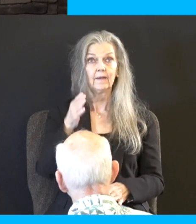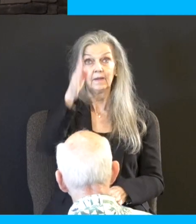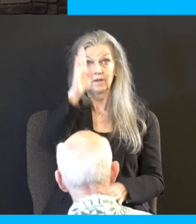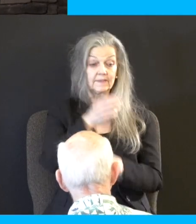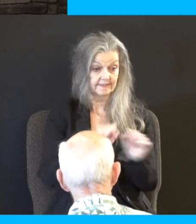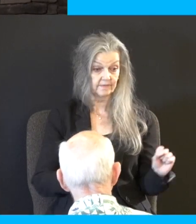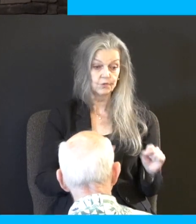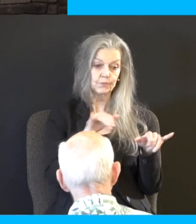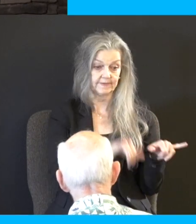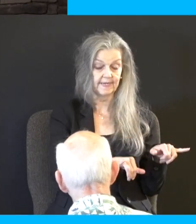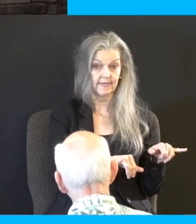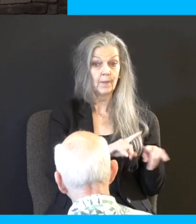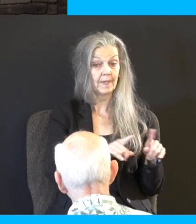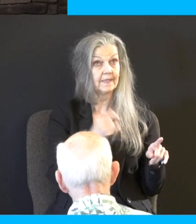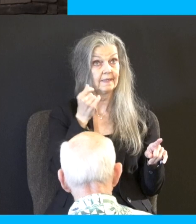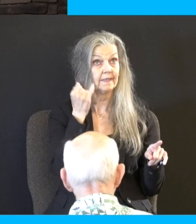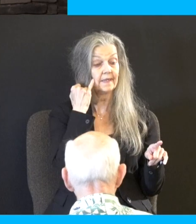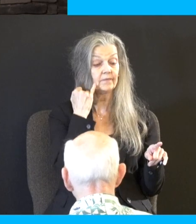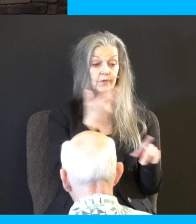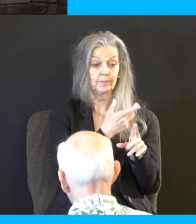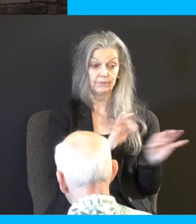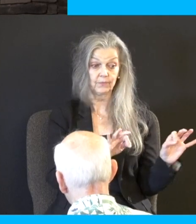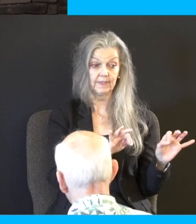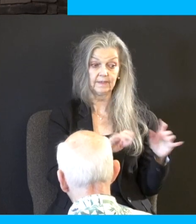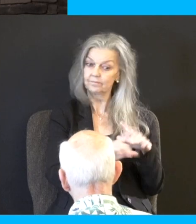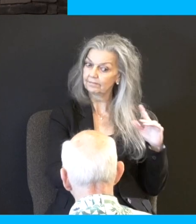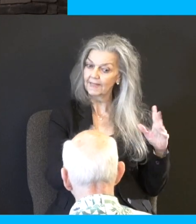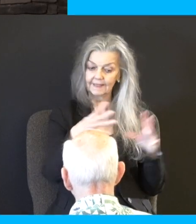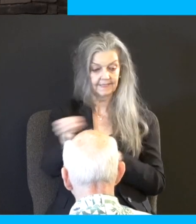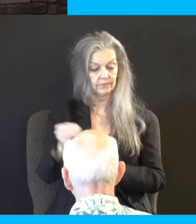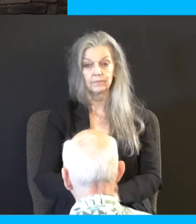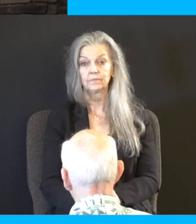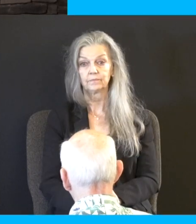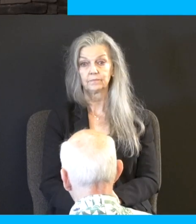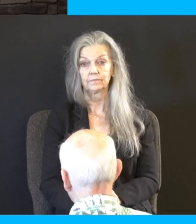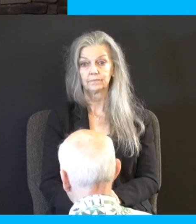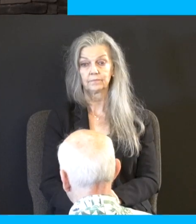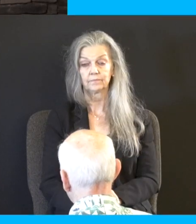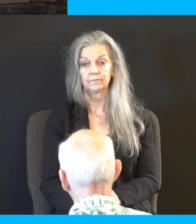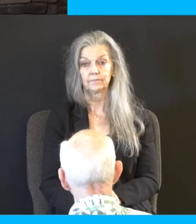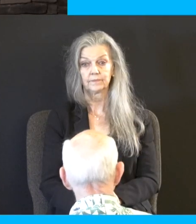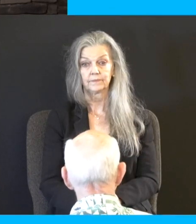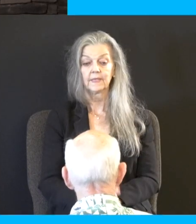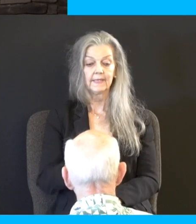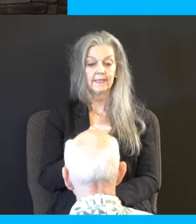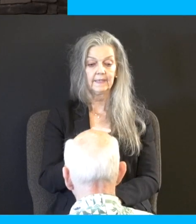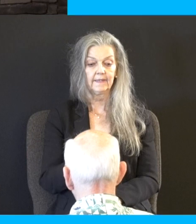and you can get freedom, get out. Get out as fast as you can. If you can be made free, use it rather. For he that is called in the Lord being a